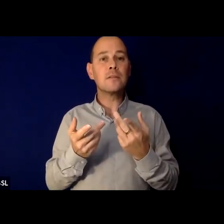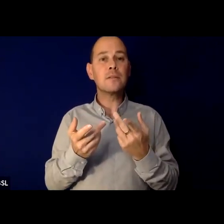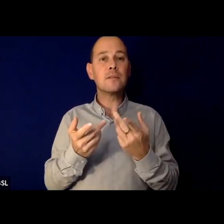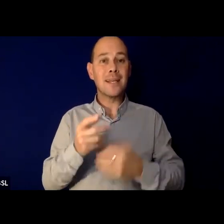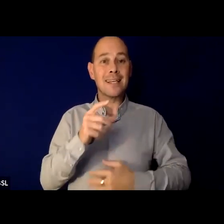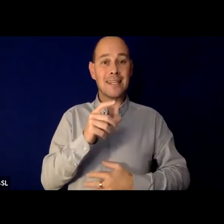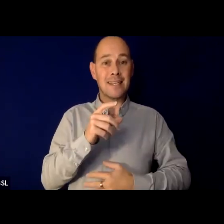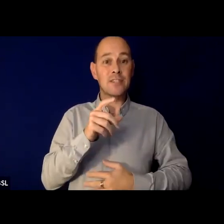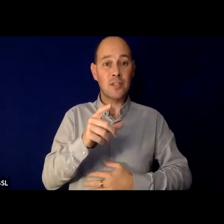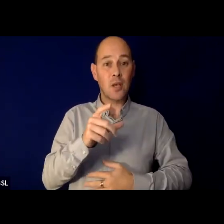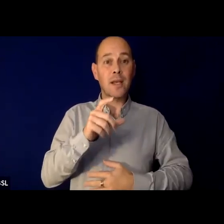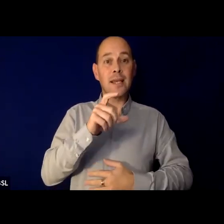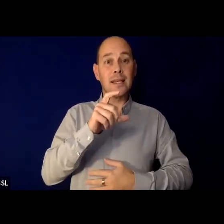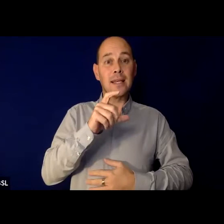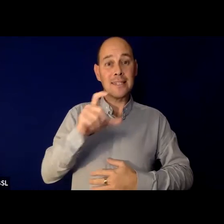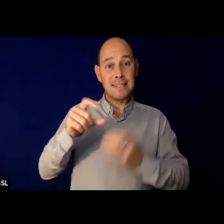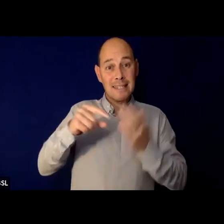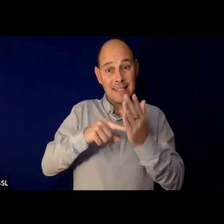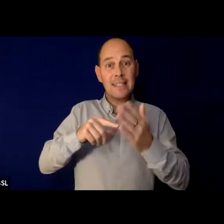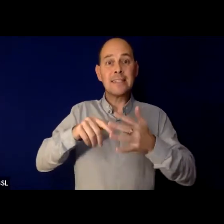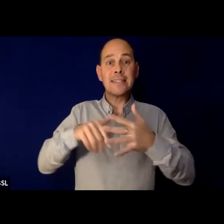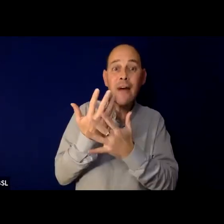since it is organized, since it is, developed for